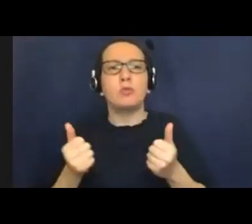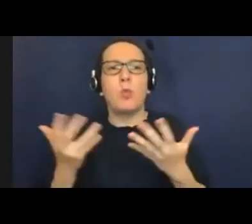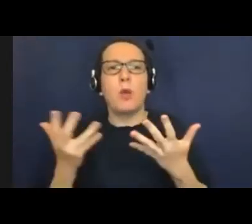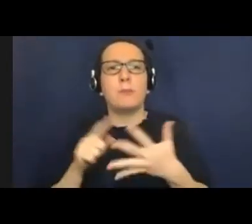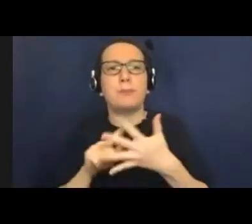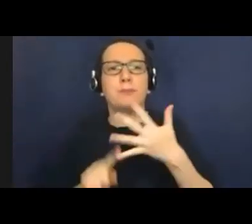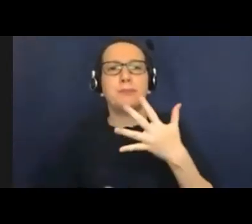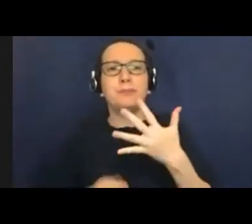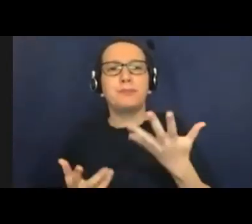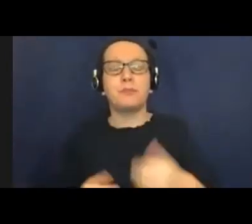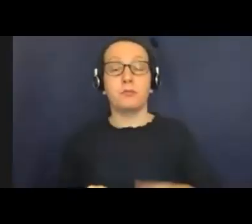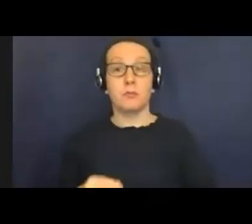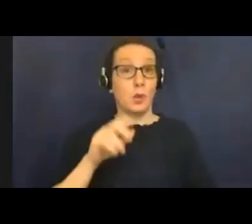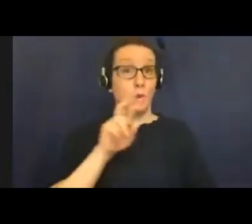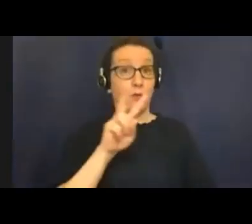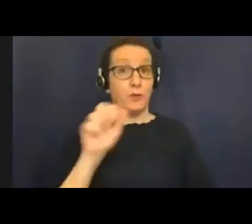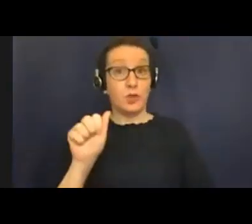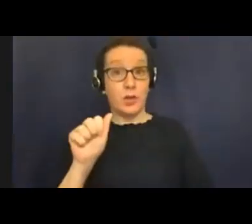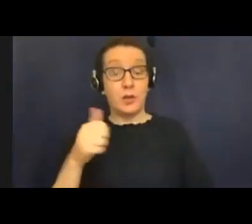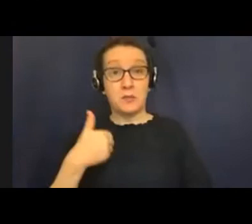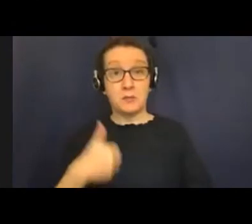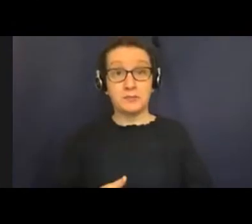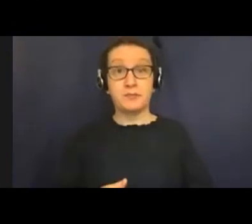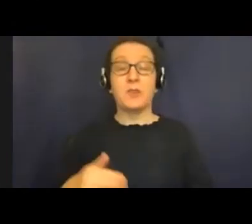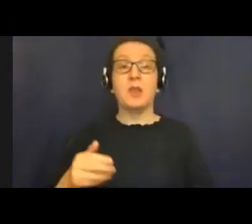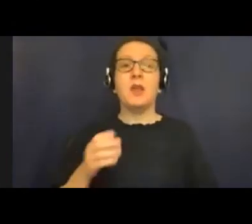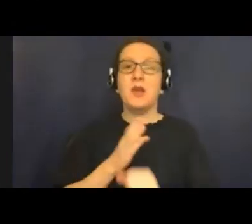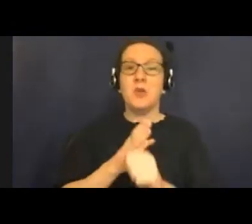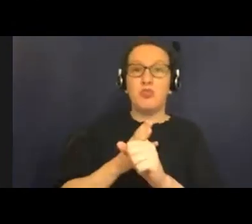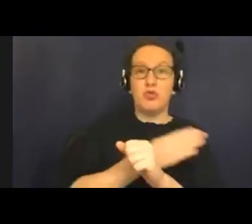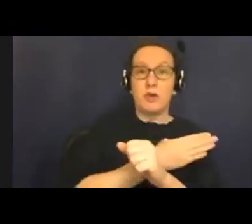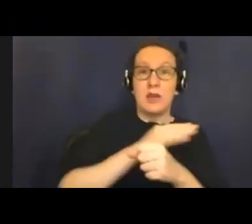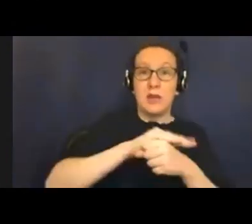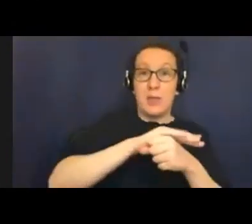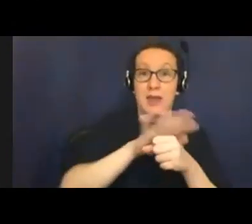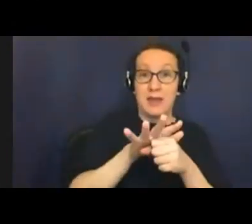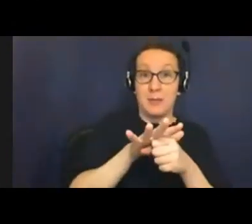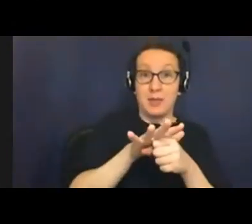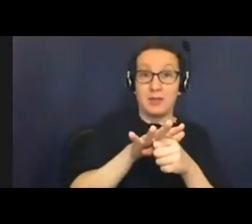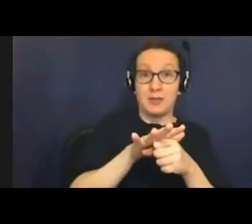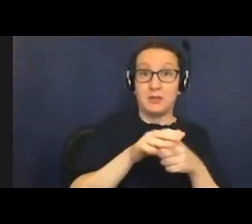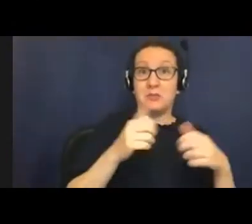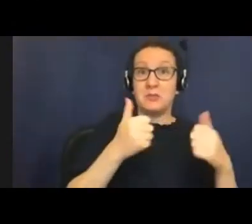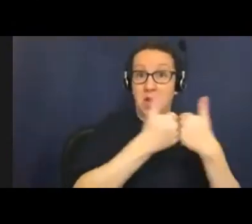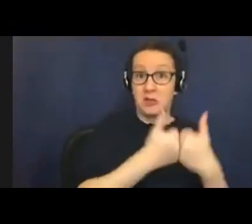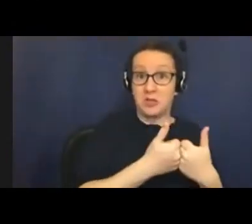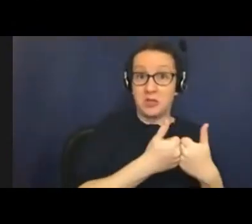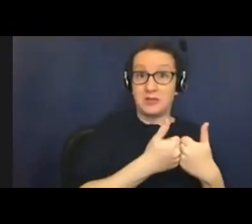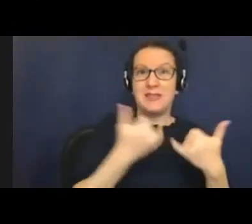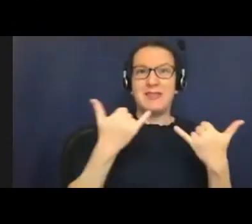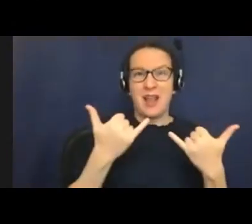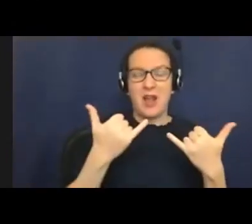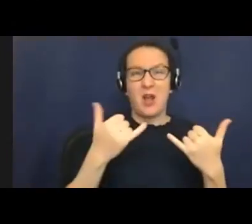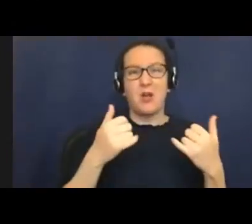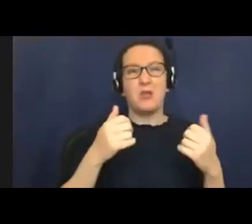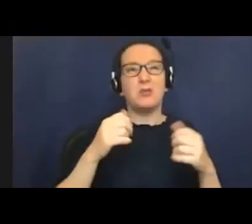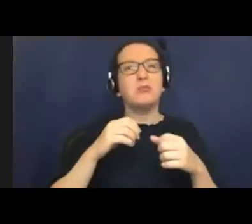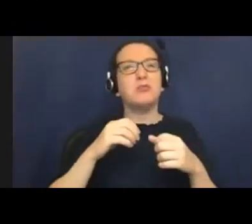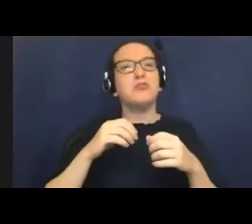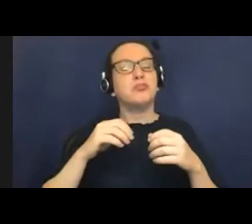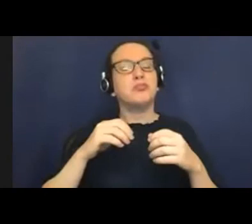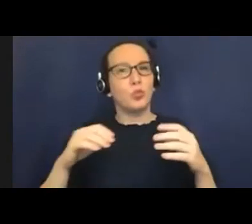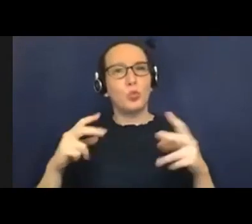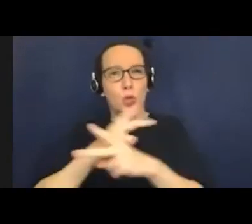So there's some challenges that were around pre-pandemic that have just been exacerbated now. And then there's also some challenges that are